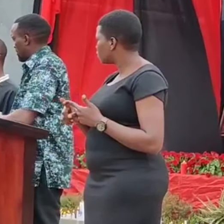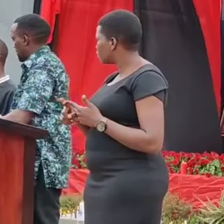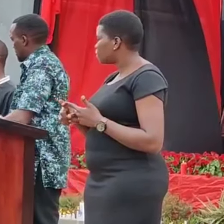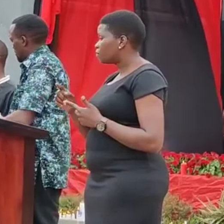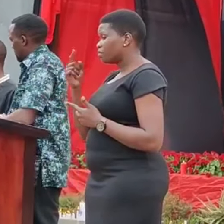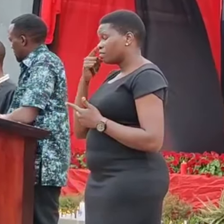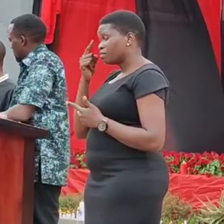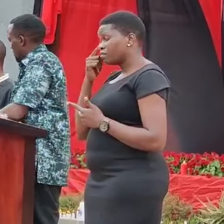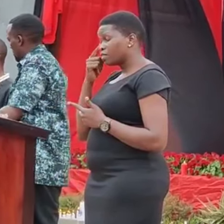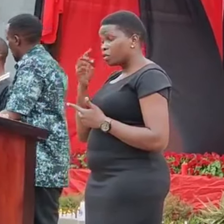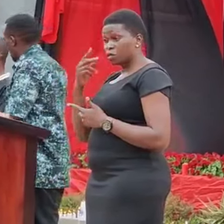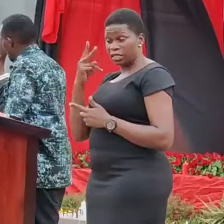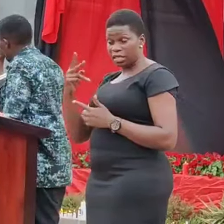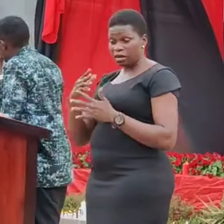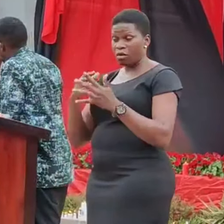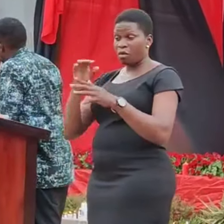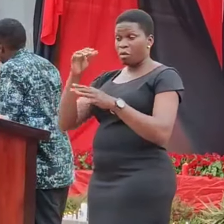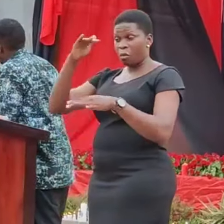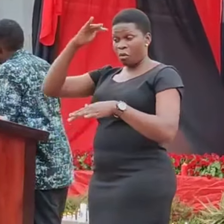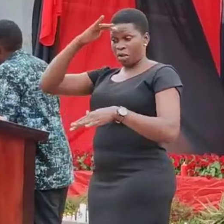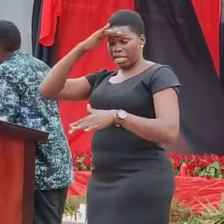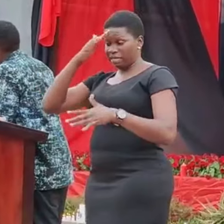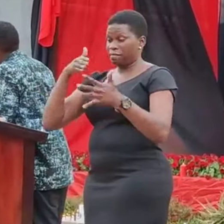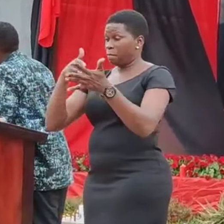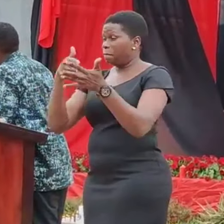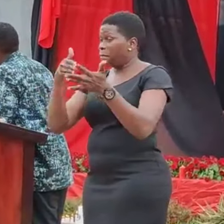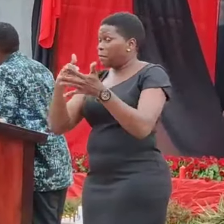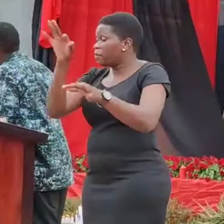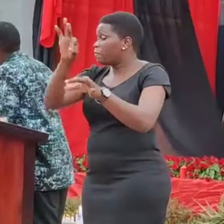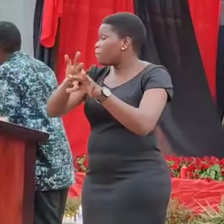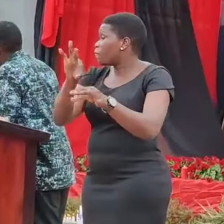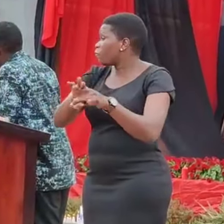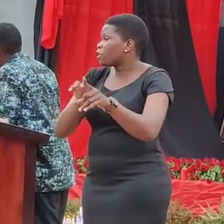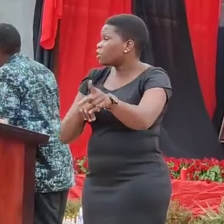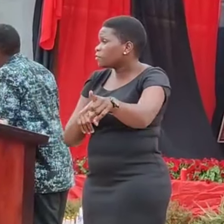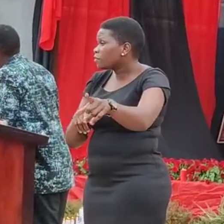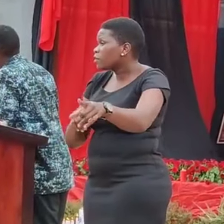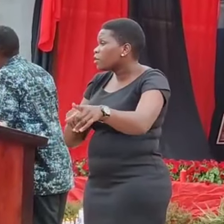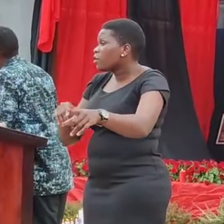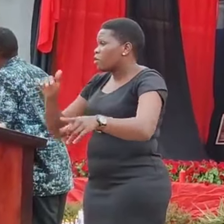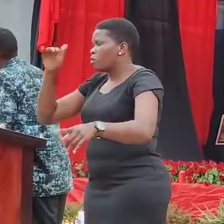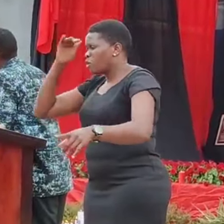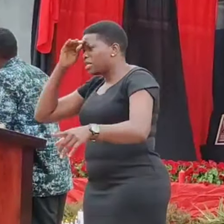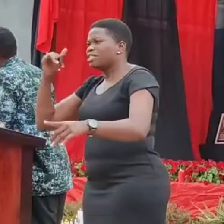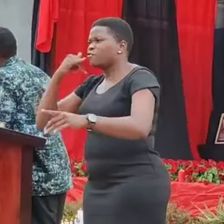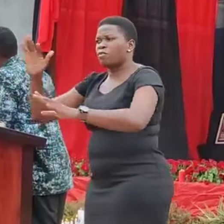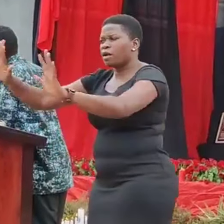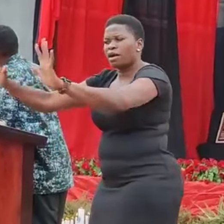okujja poliisi twalemesebwa okulonda poliisi nengiremesa okulonda